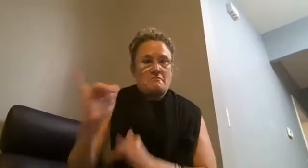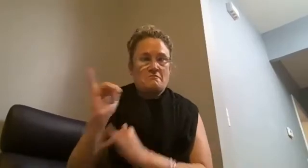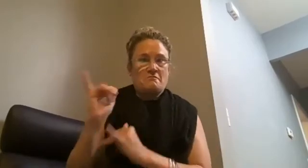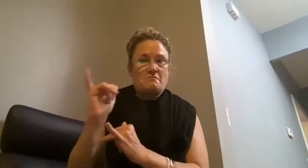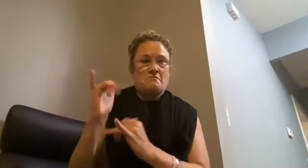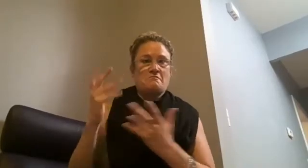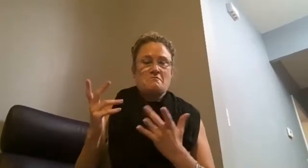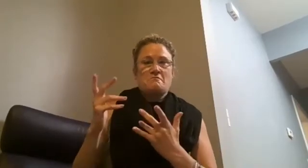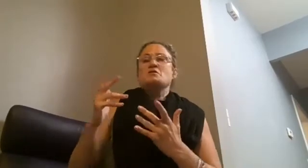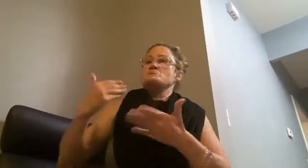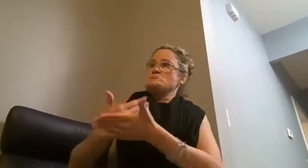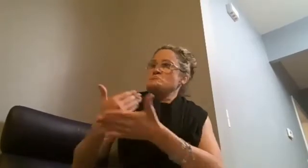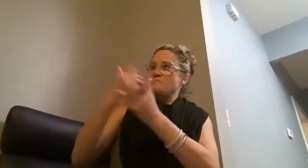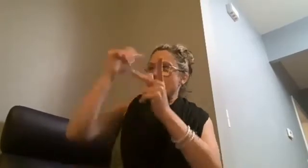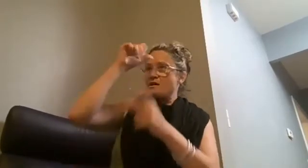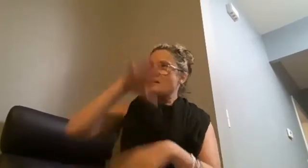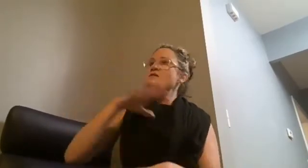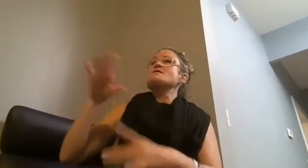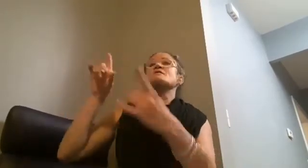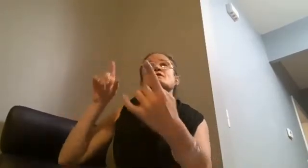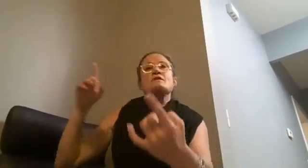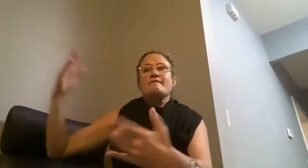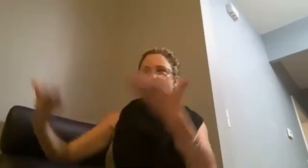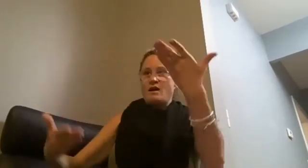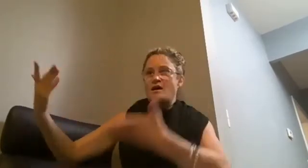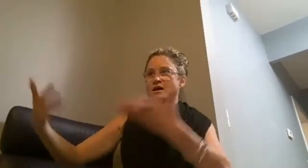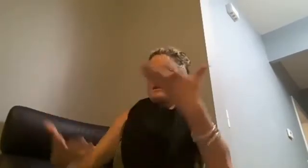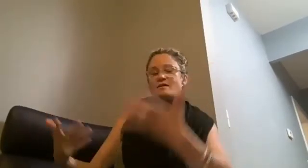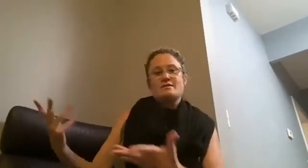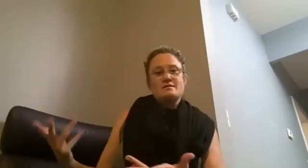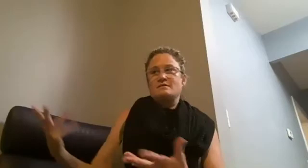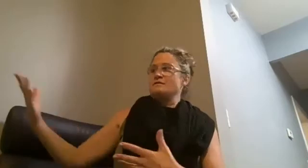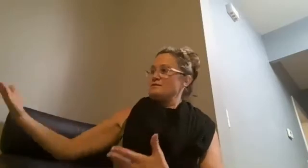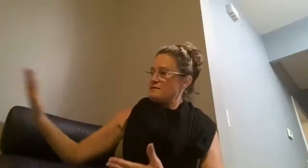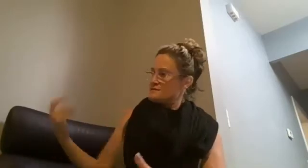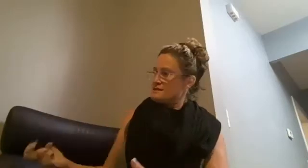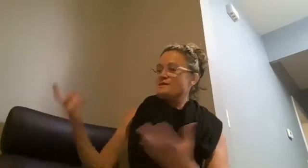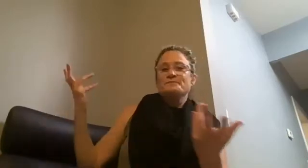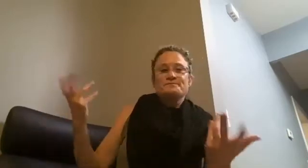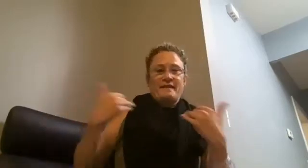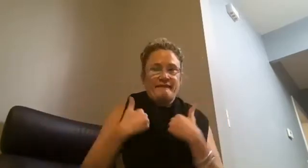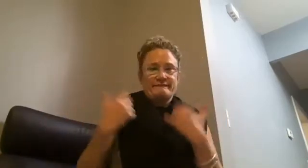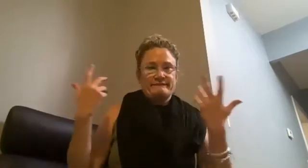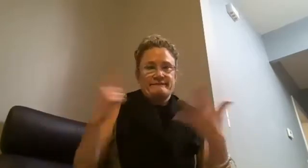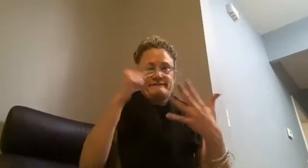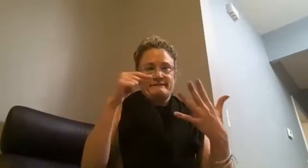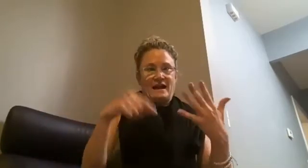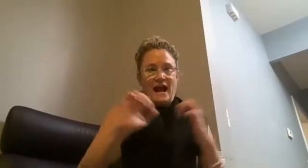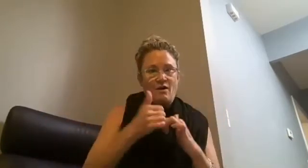talking to newcomers and they're inviting them into their lives. And they were saying, this is what I have. This is how I got it. And they were